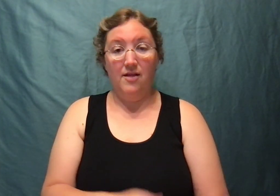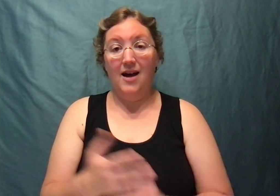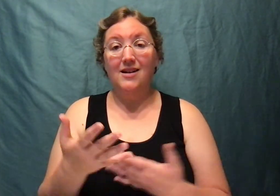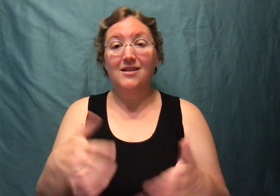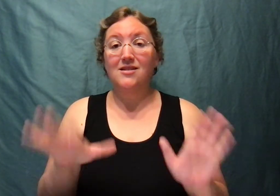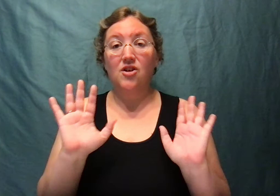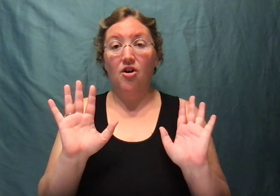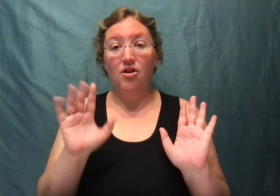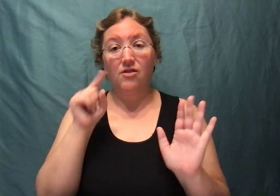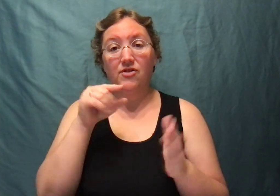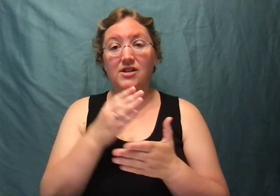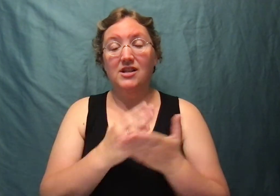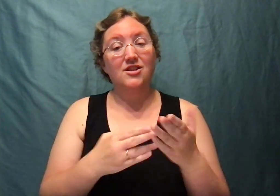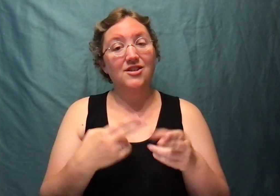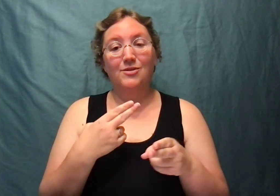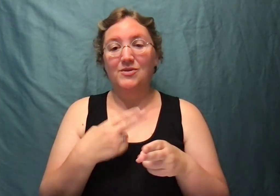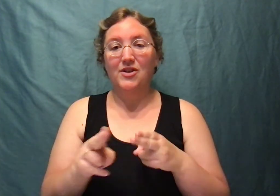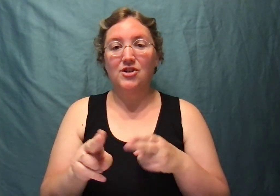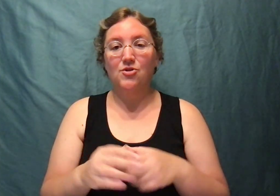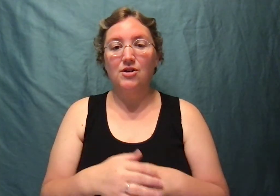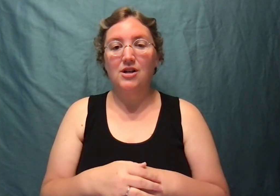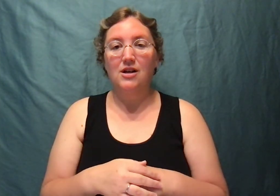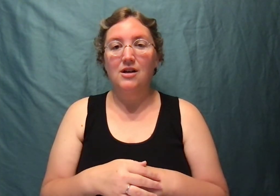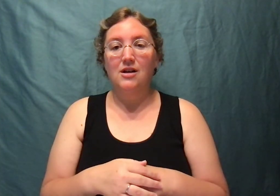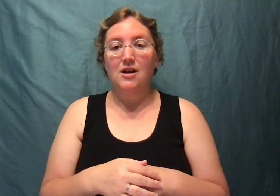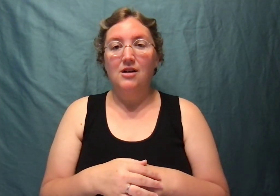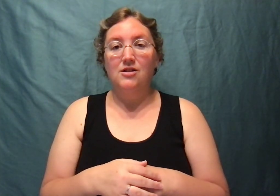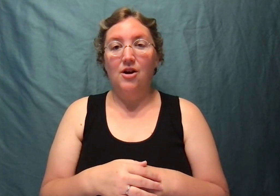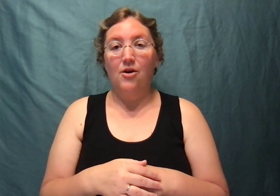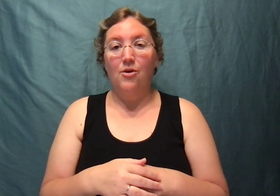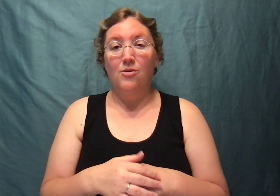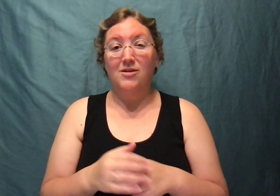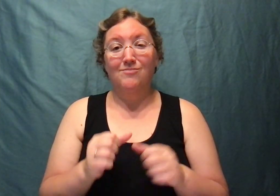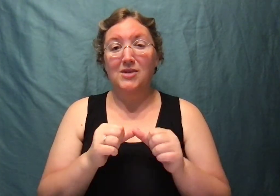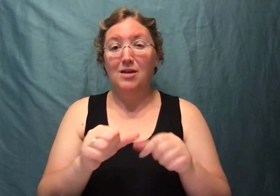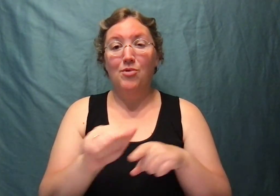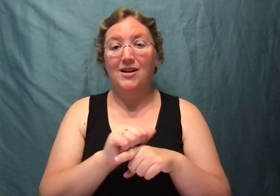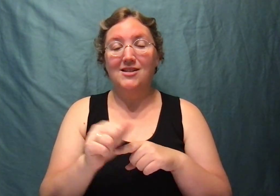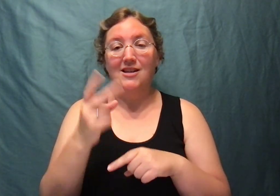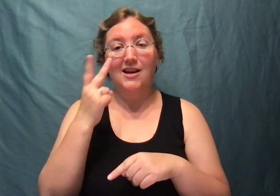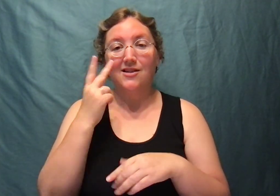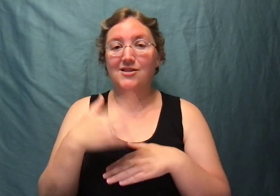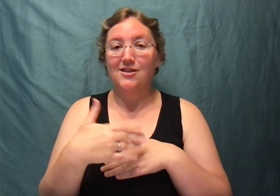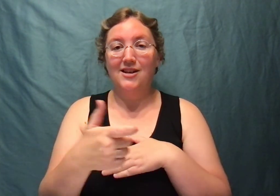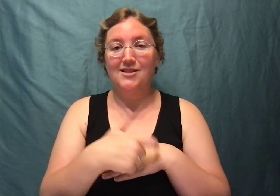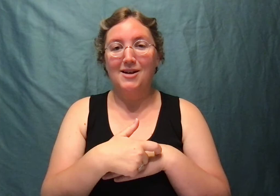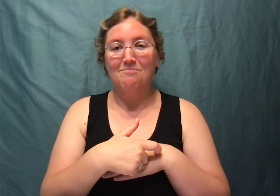that is all for this section. It was very short. So keep practicing, and I'll see you next time.